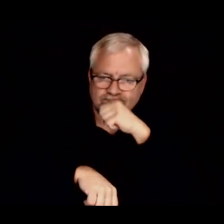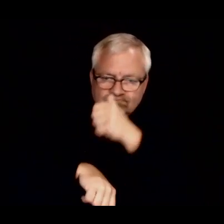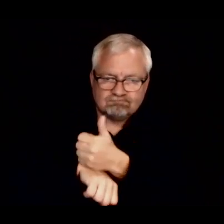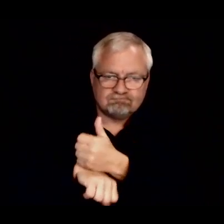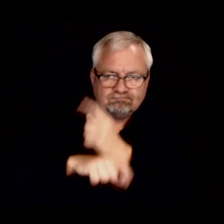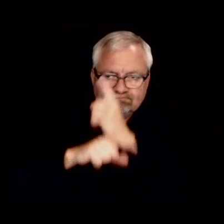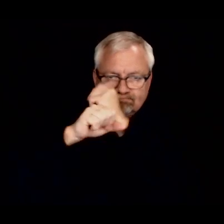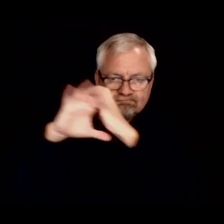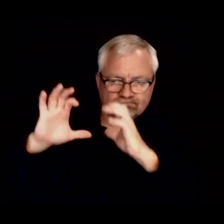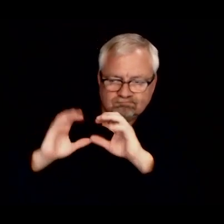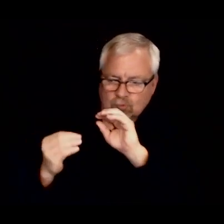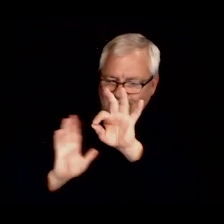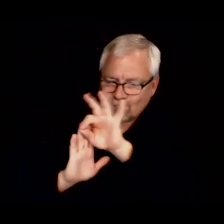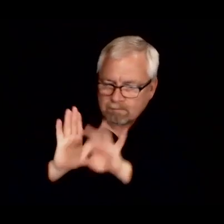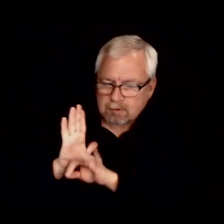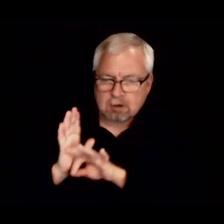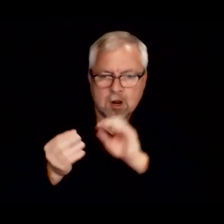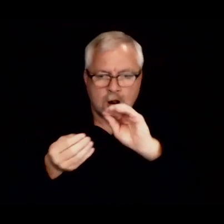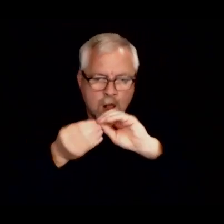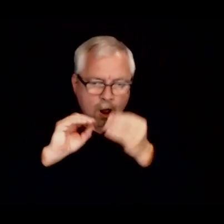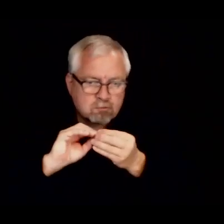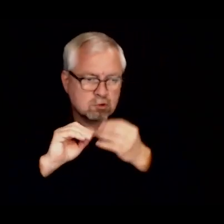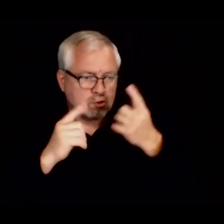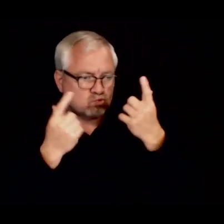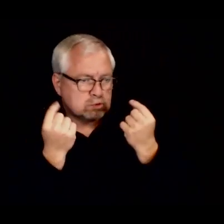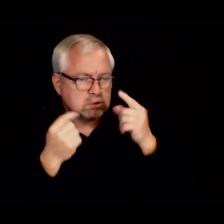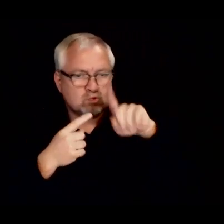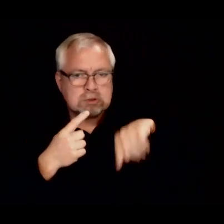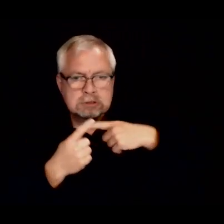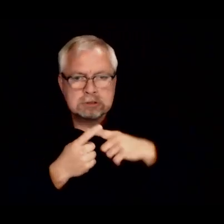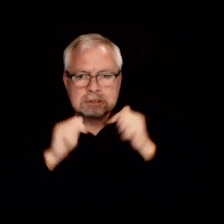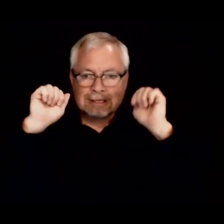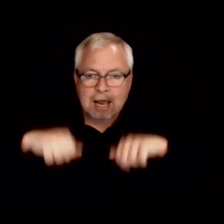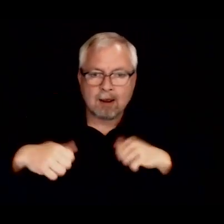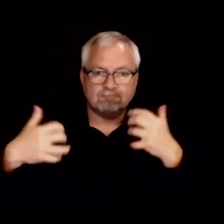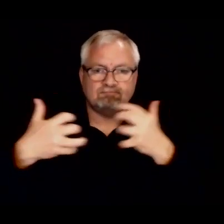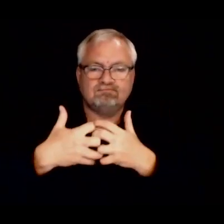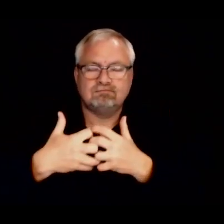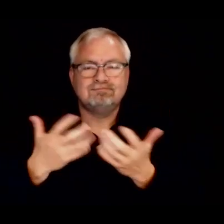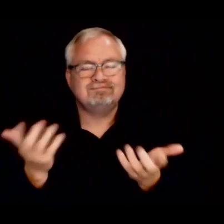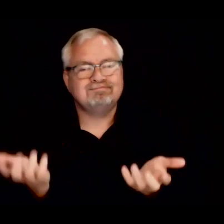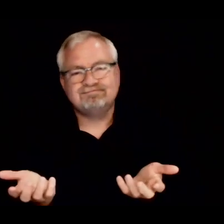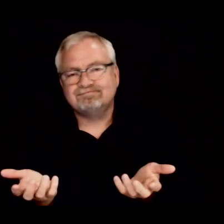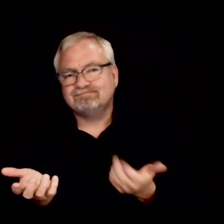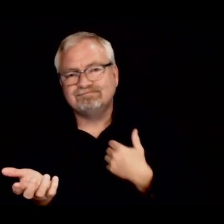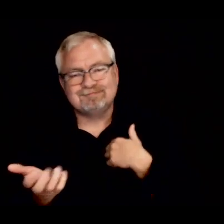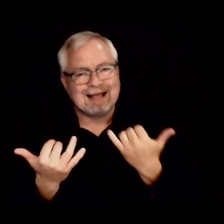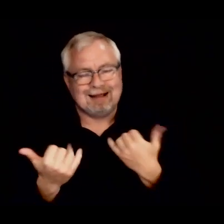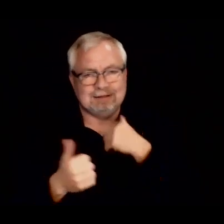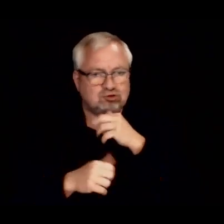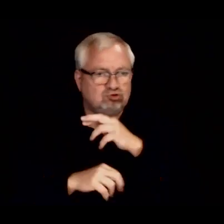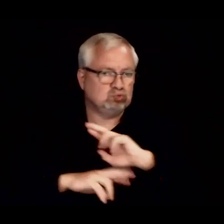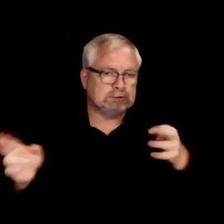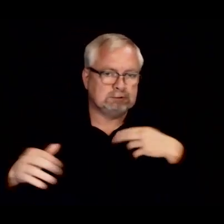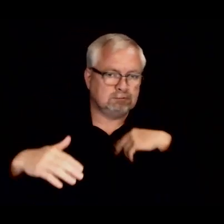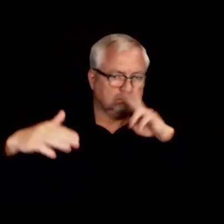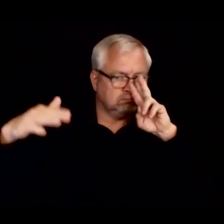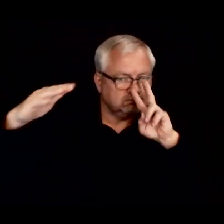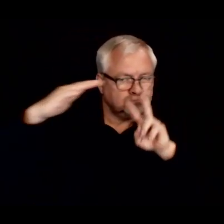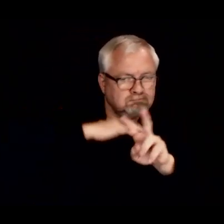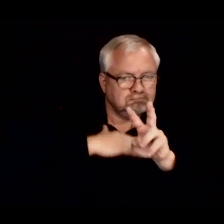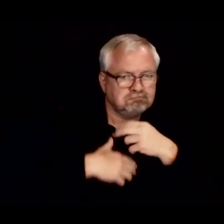continue, but just quite honestly are not in a position yet to project with confidence that will be the case. Chris, don't know if